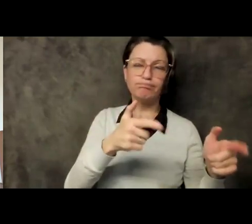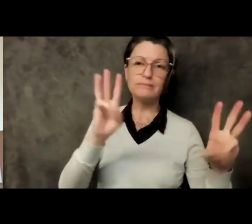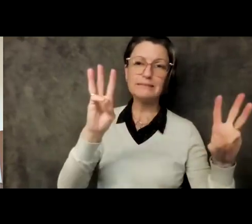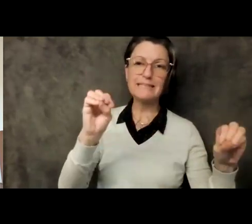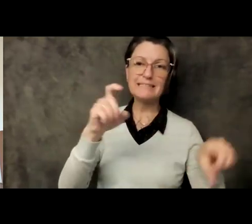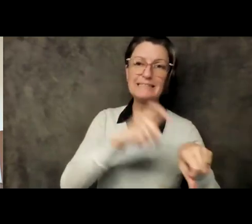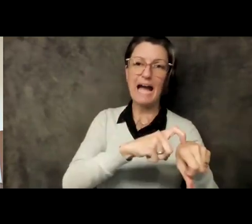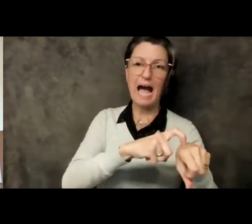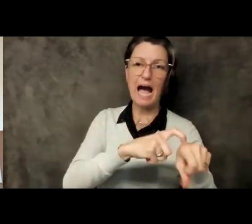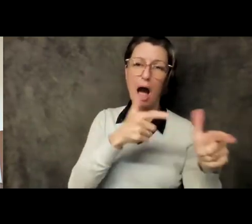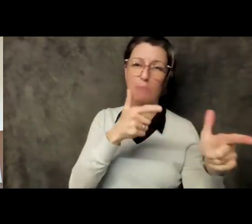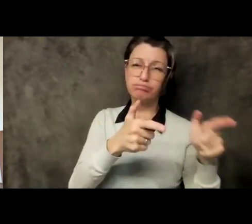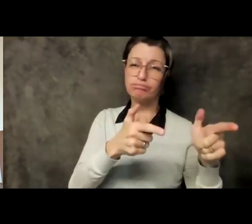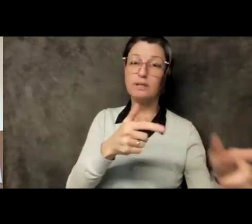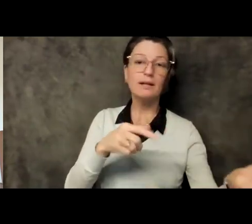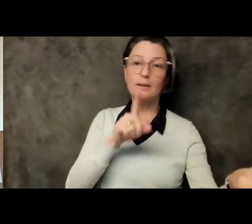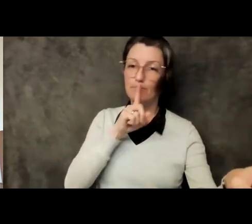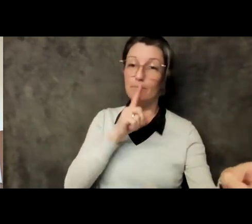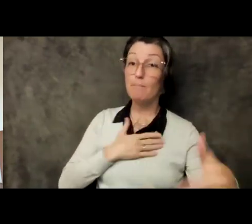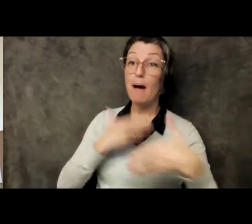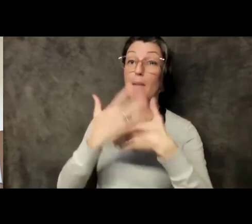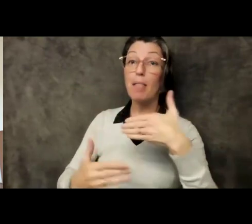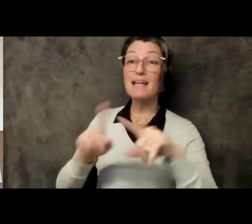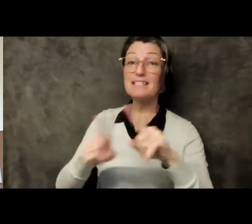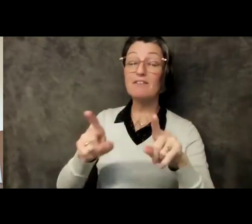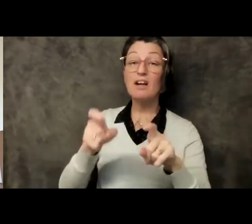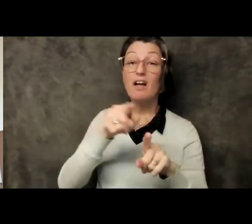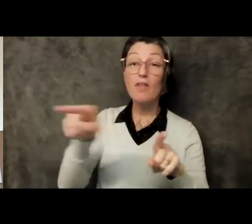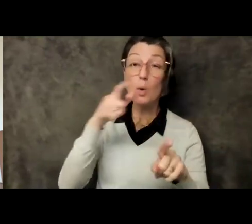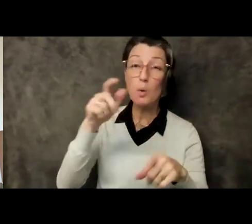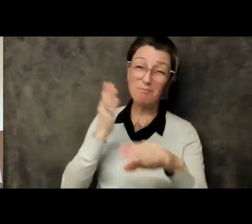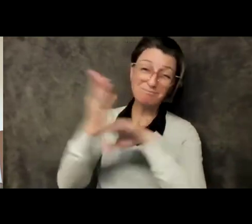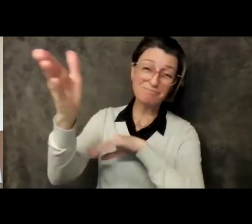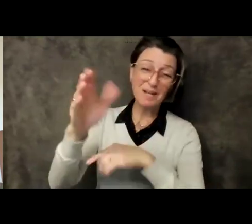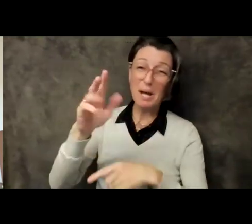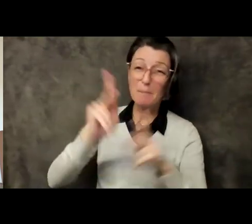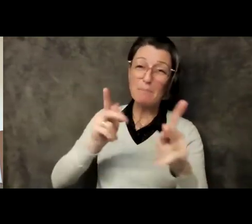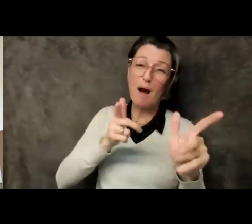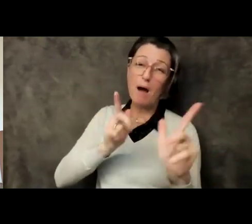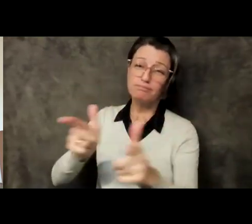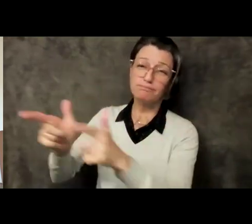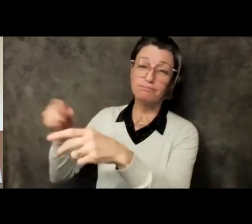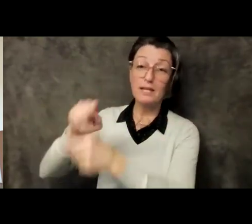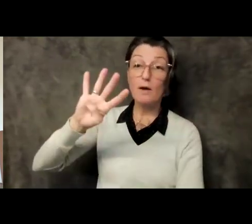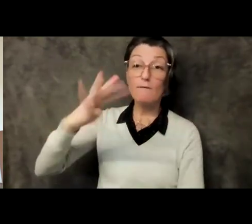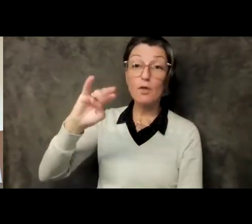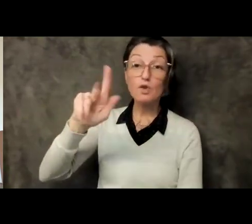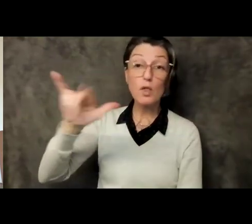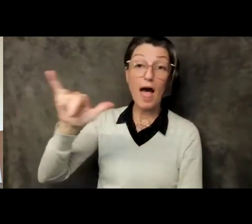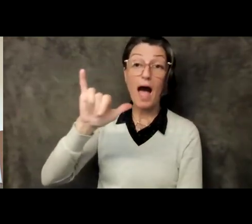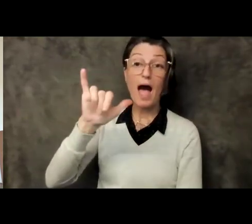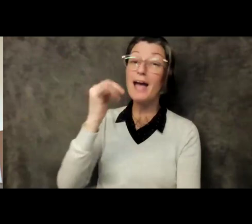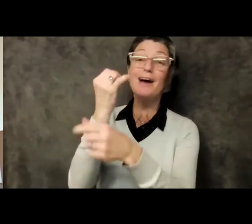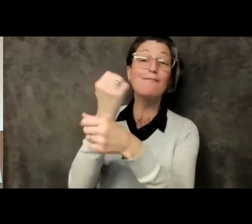week. Not bleeding like the 30+ people killed or wounded in the 4th of July, rah, rah, America, land of the